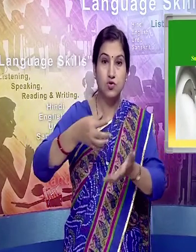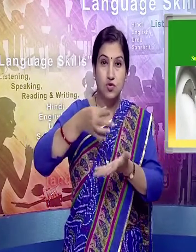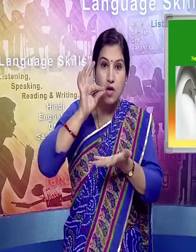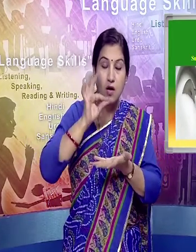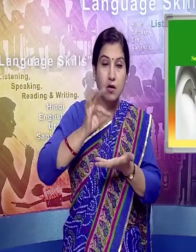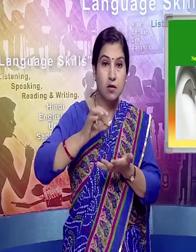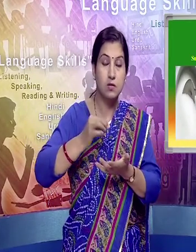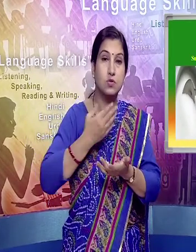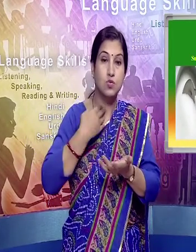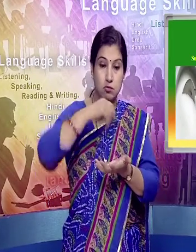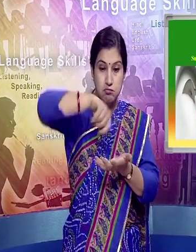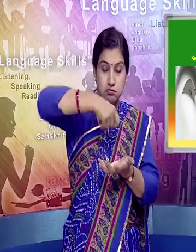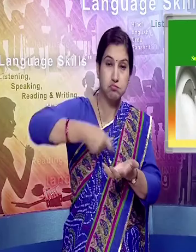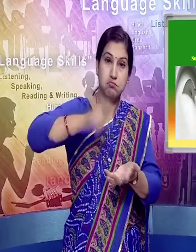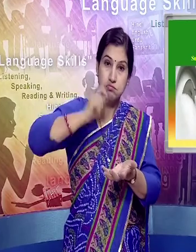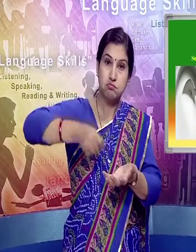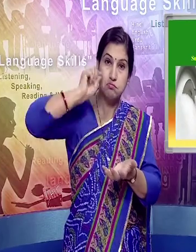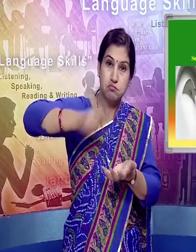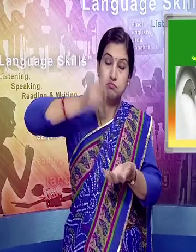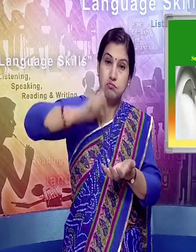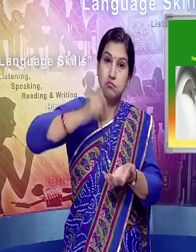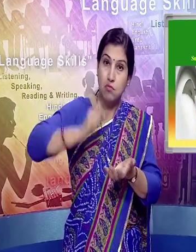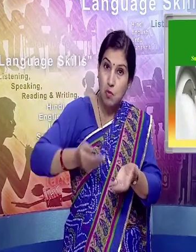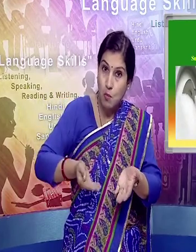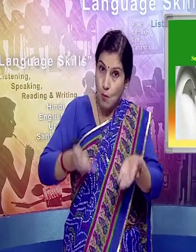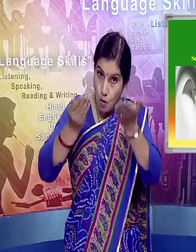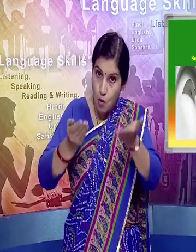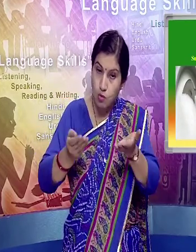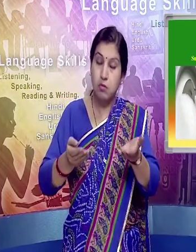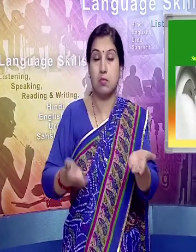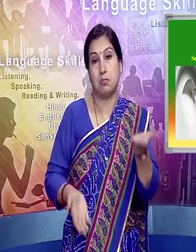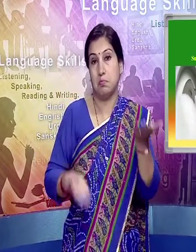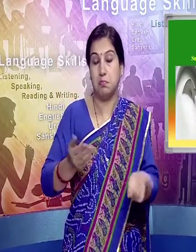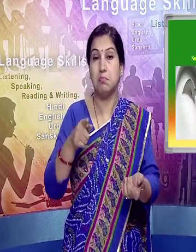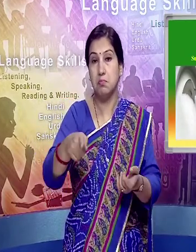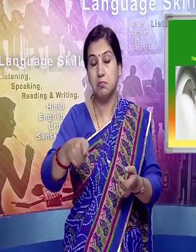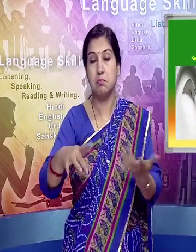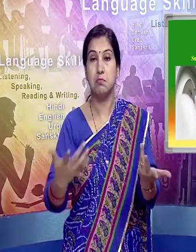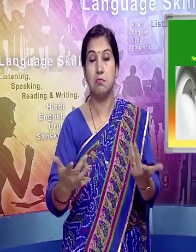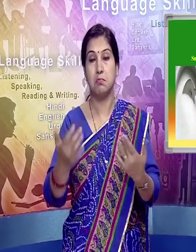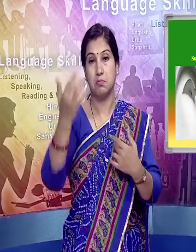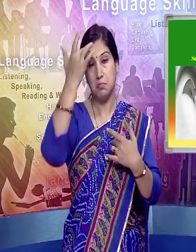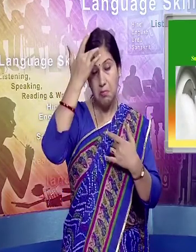life, then you may be addresses for the disease.